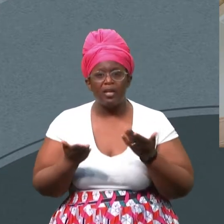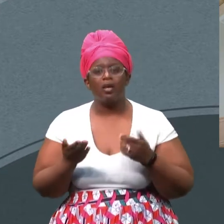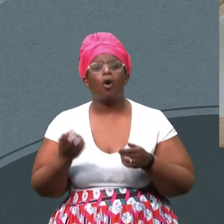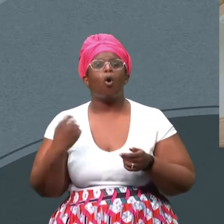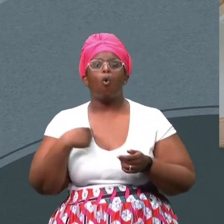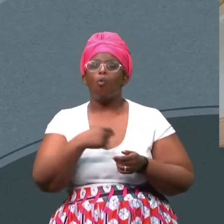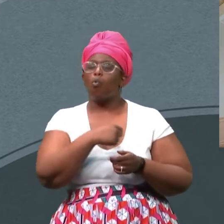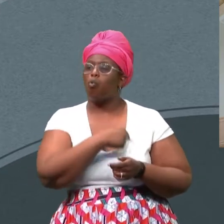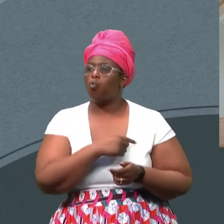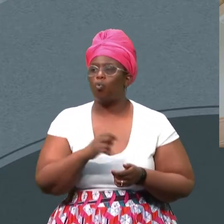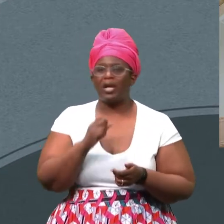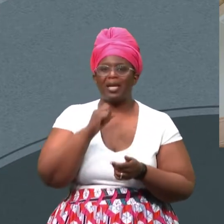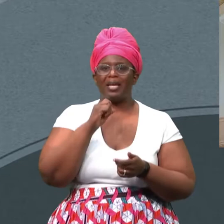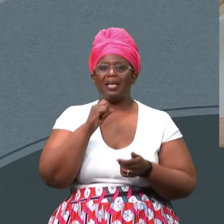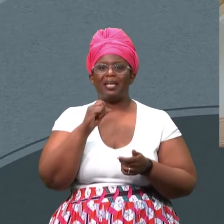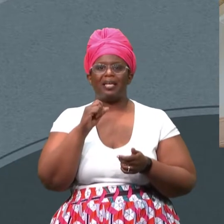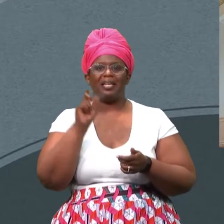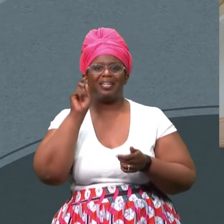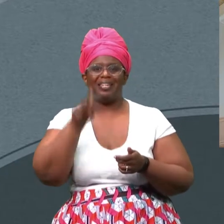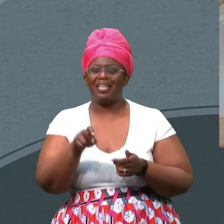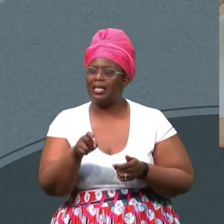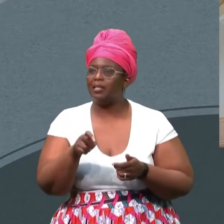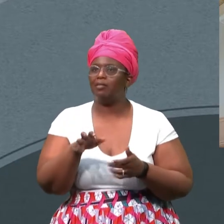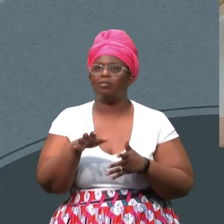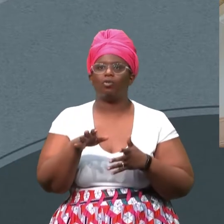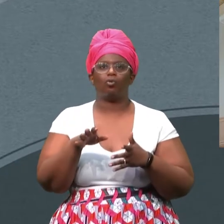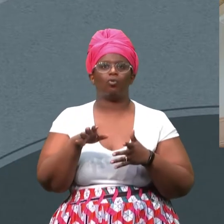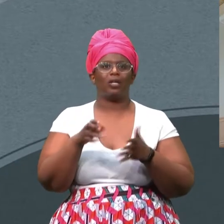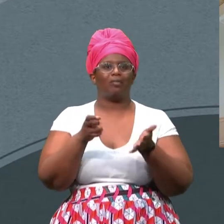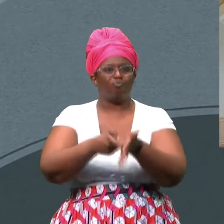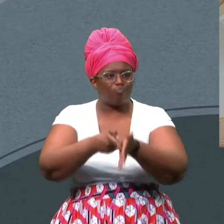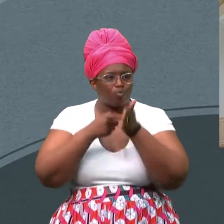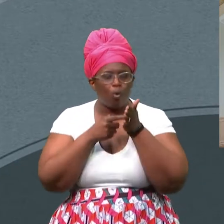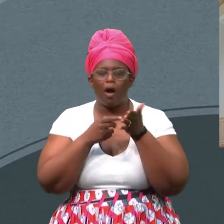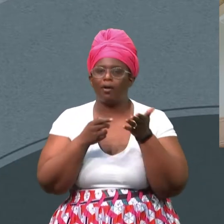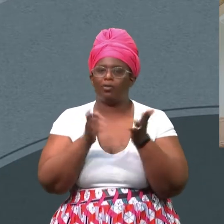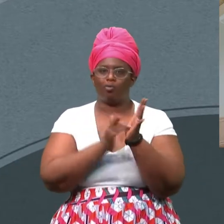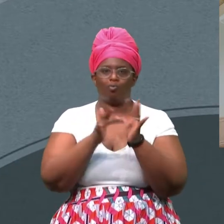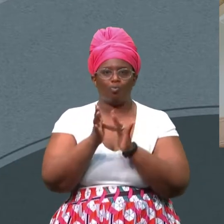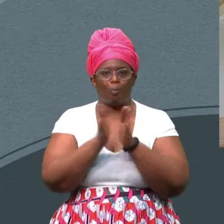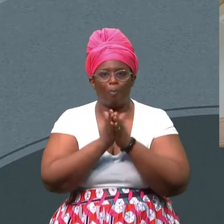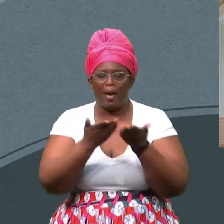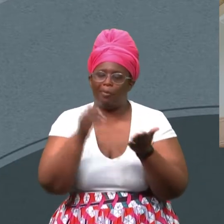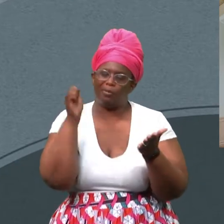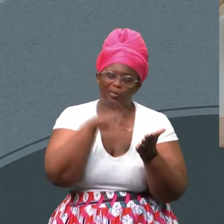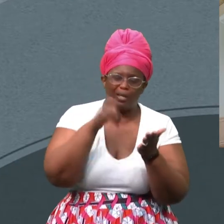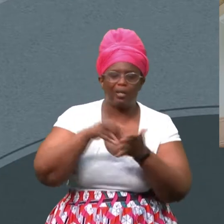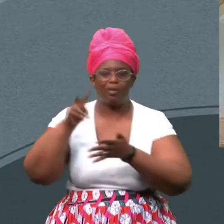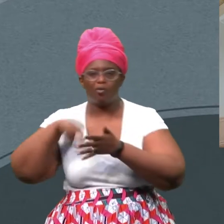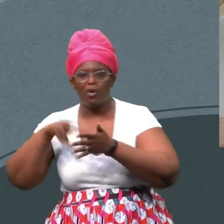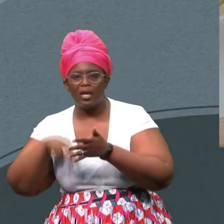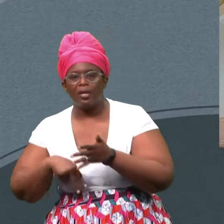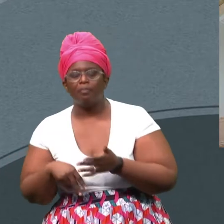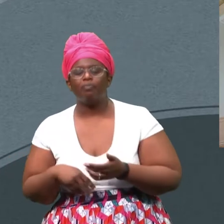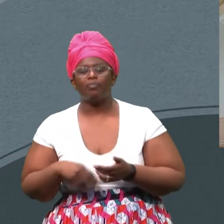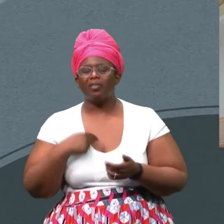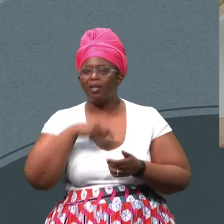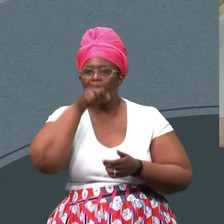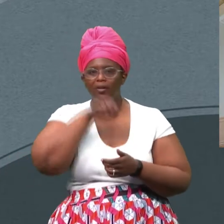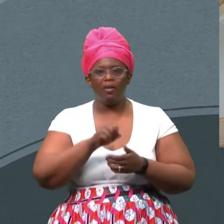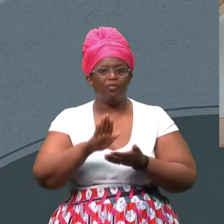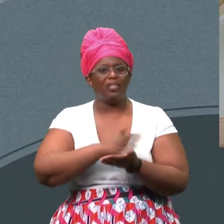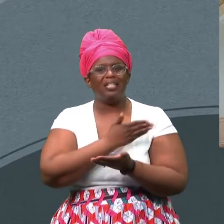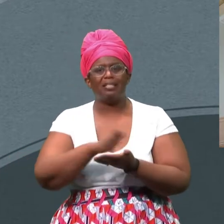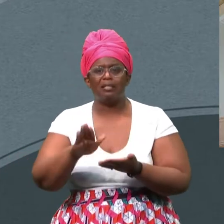not ministering with an aroma of the word. Y'all, that's why I love the song, y'all, that was sung before I got up to preach, because it